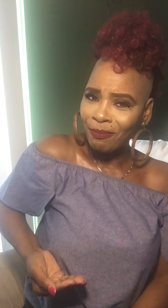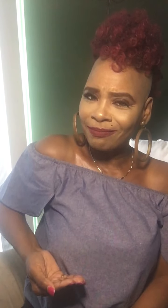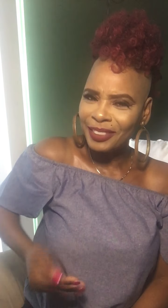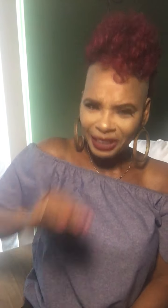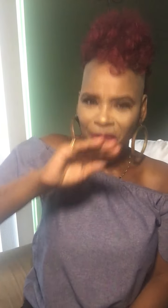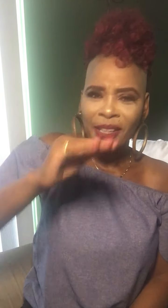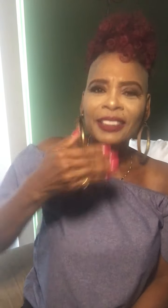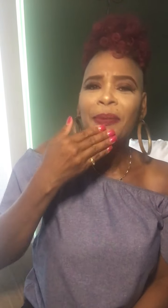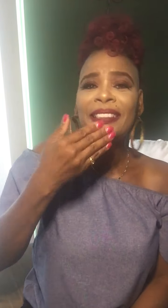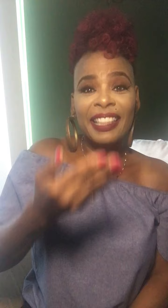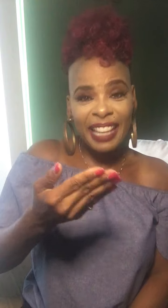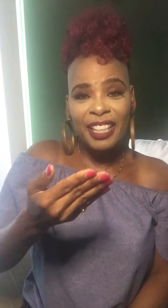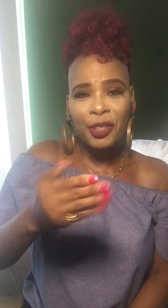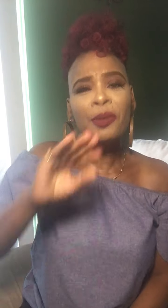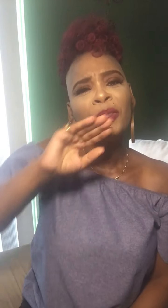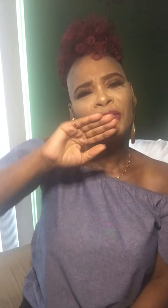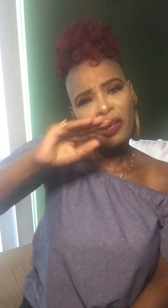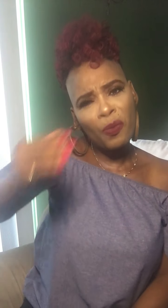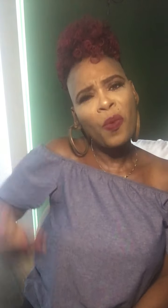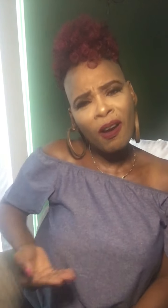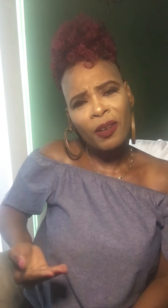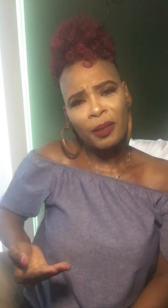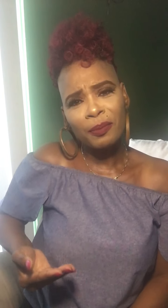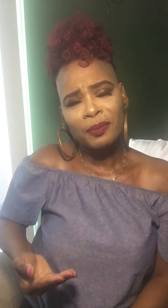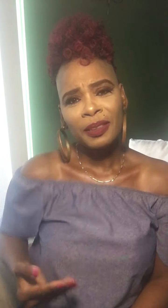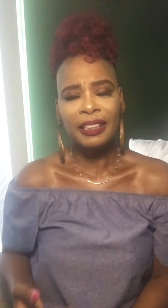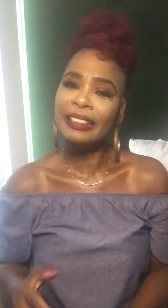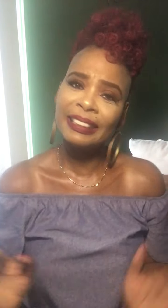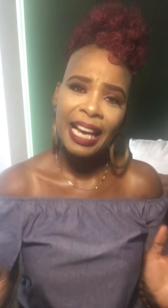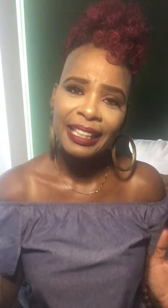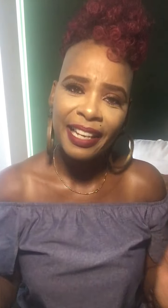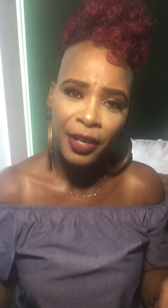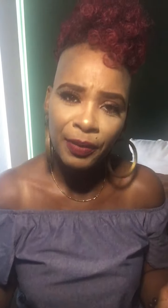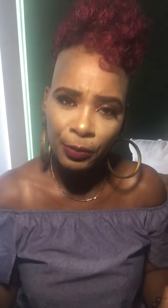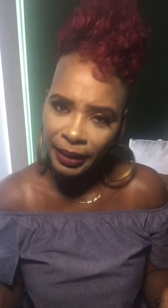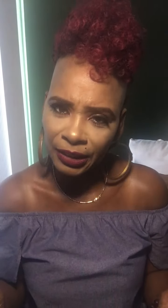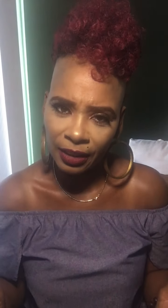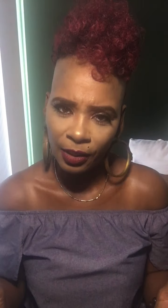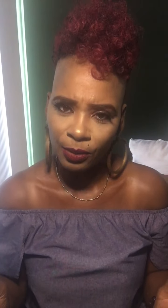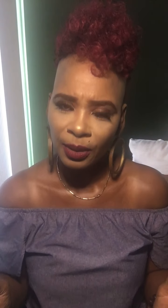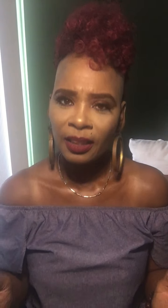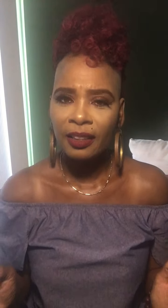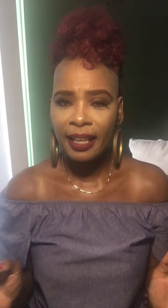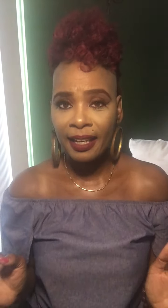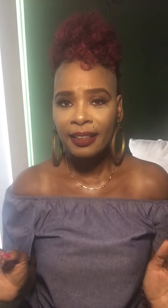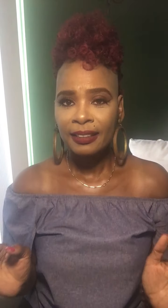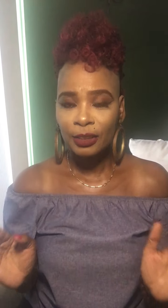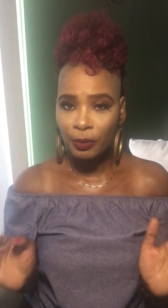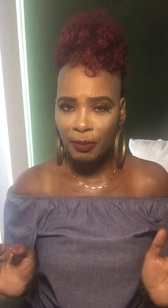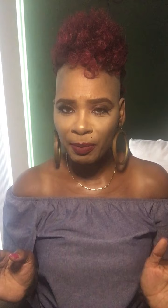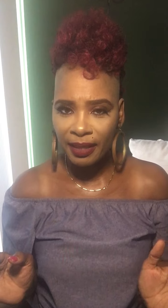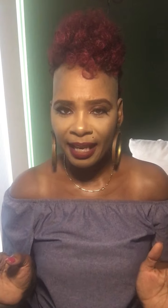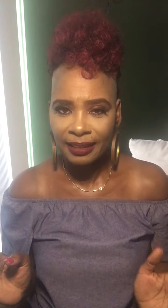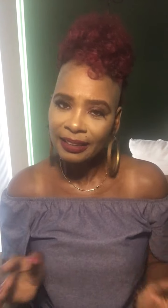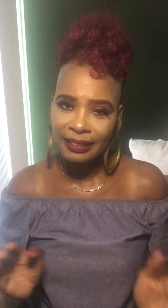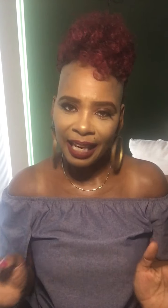You say, somebody say thank you, you say welcome. It's not in every region though. Okay, so remember that